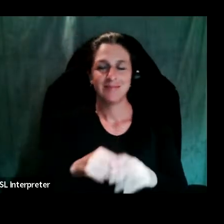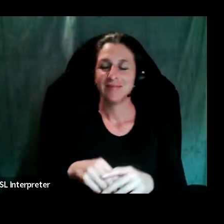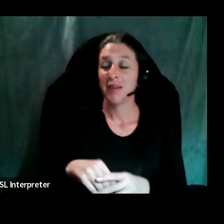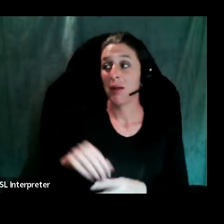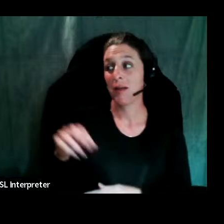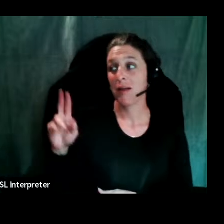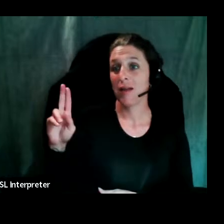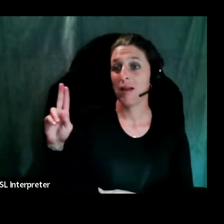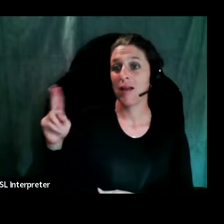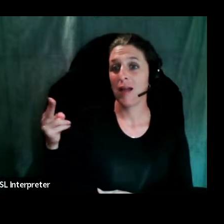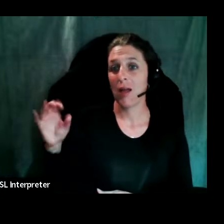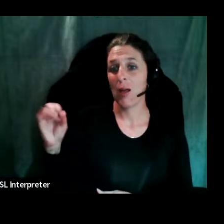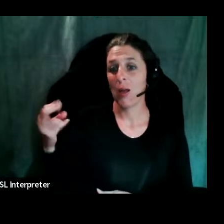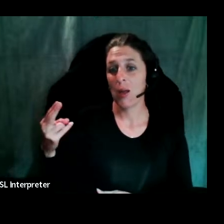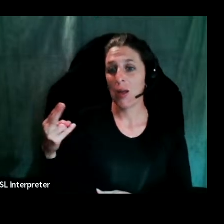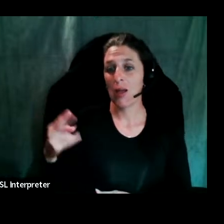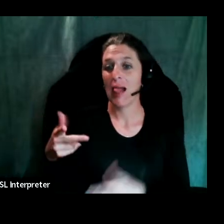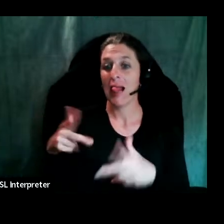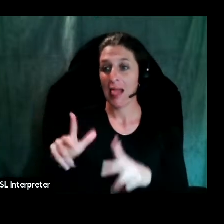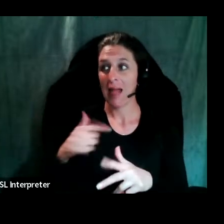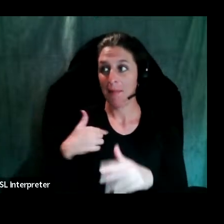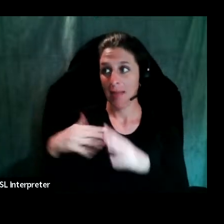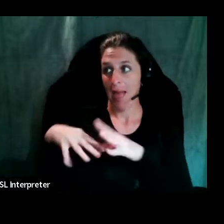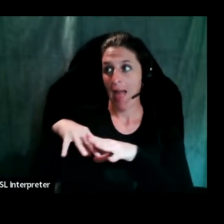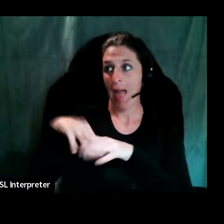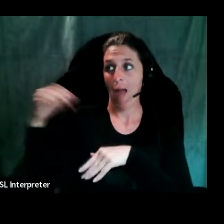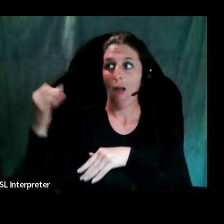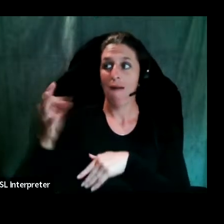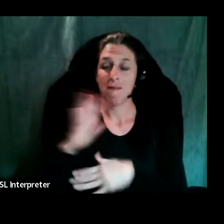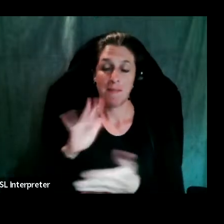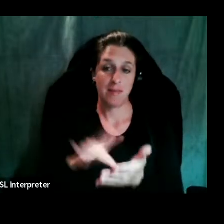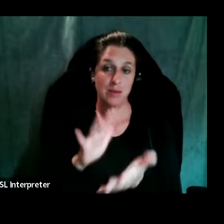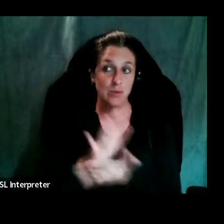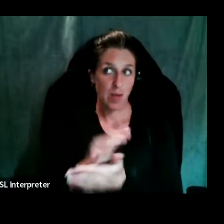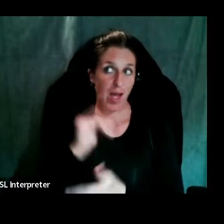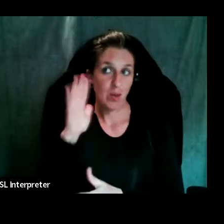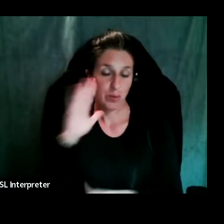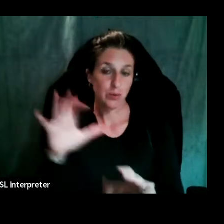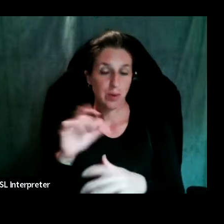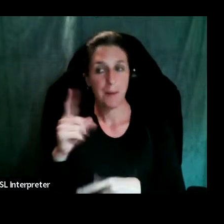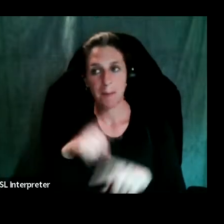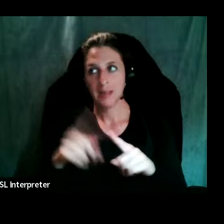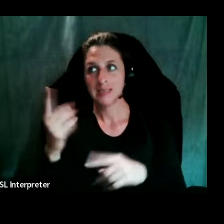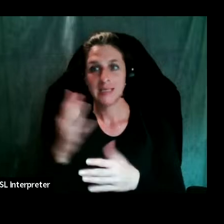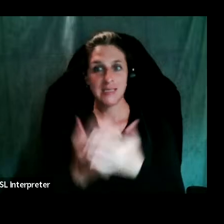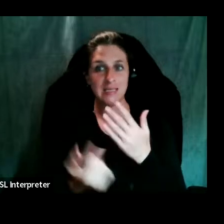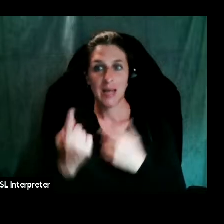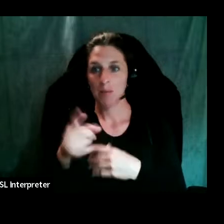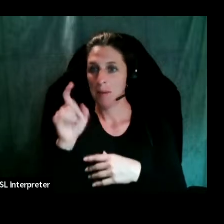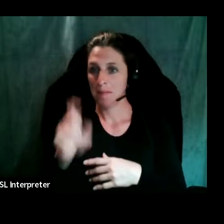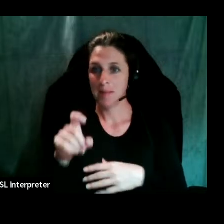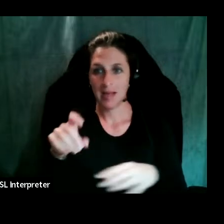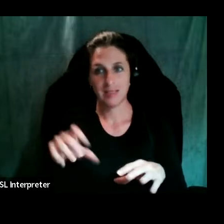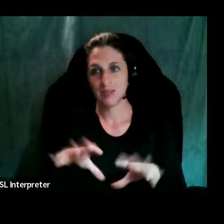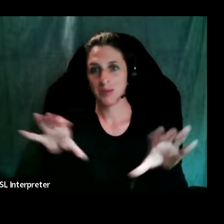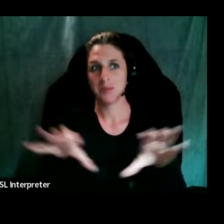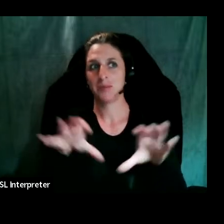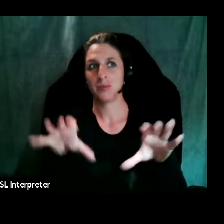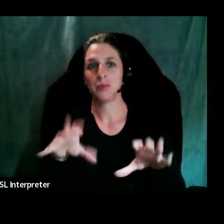Let me out of my middle school and I'll do it. But someone's got to play principal for the day.